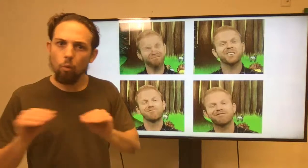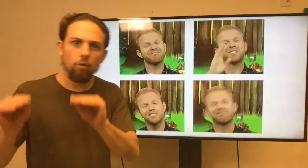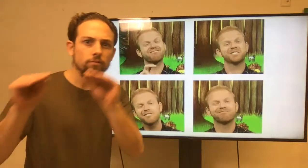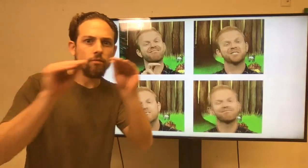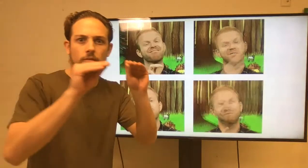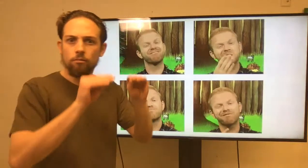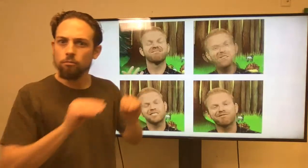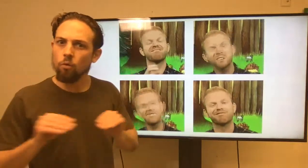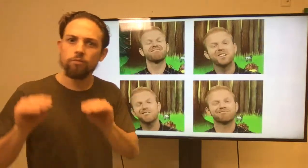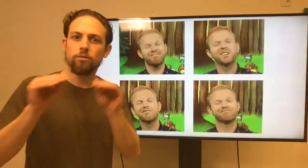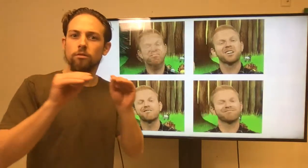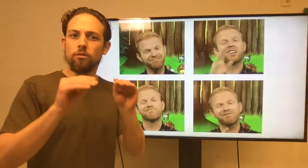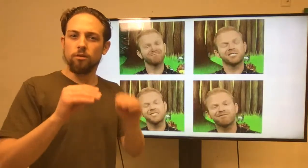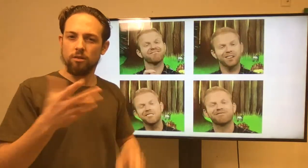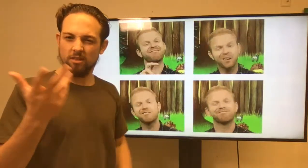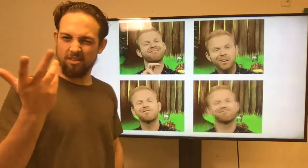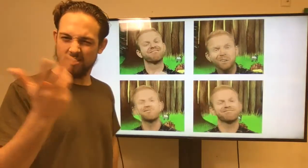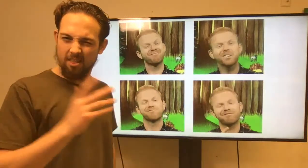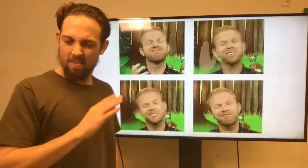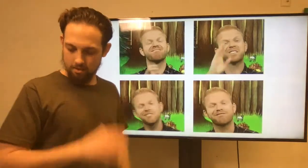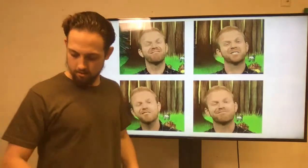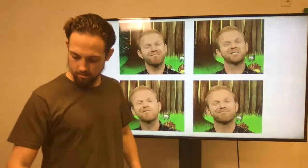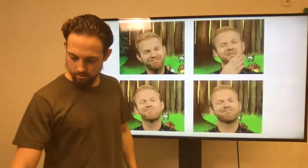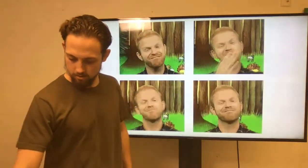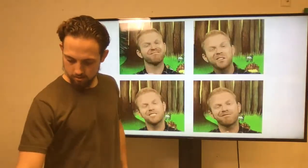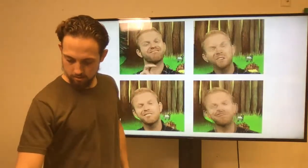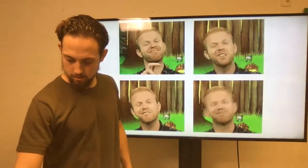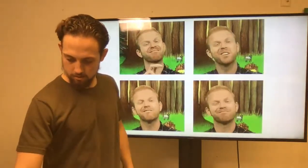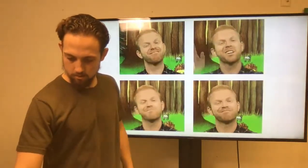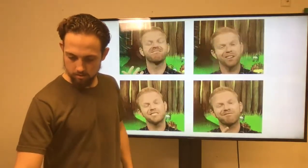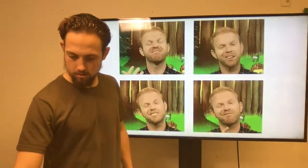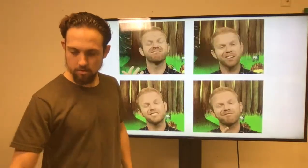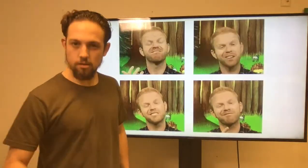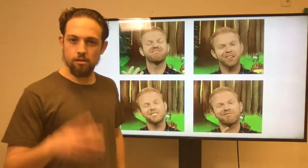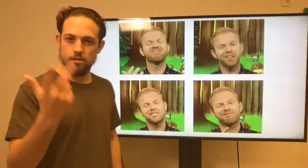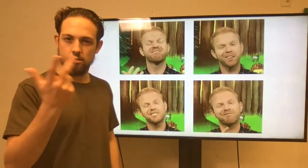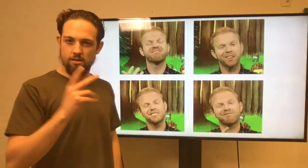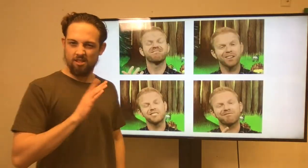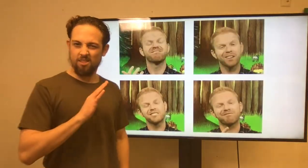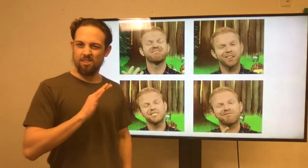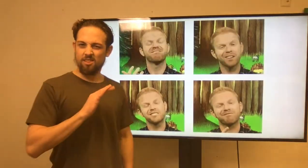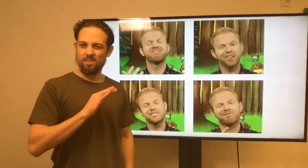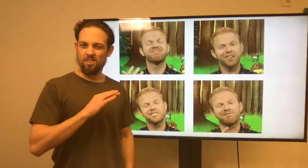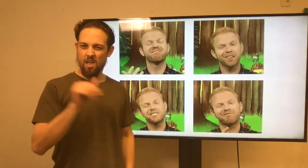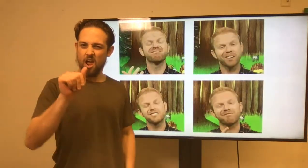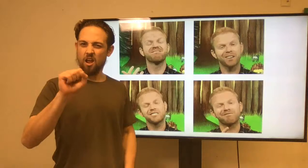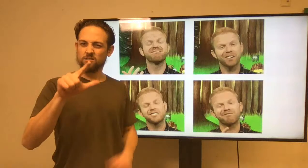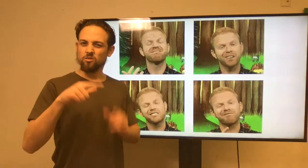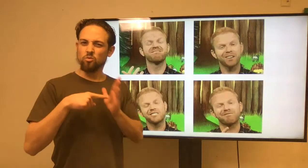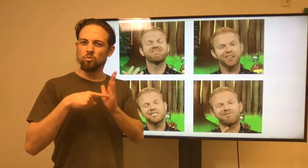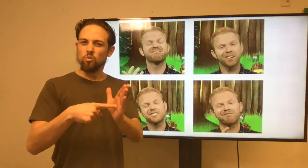This is when he's signing, "Boys taking care of the sheep." And look, his head movement follows the same patterns as the other